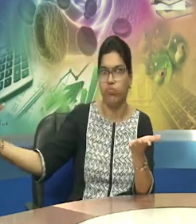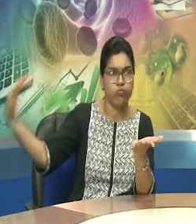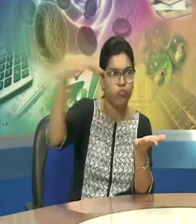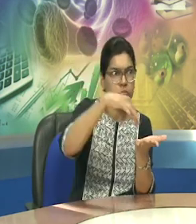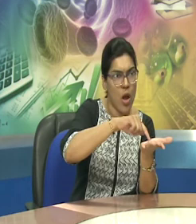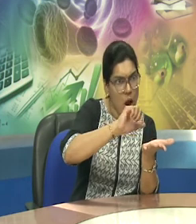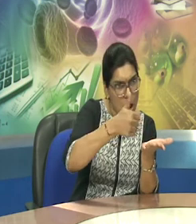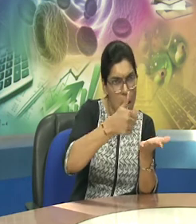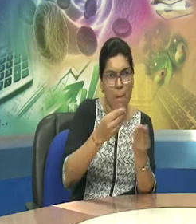raw material,